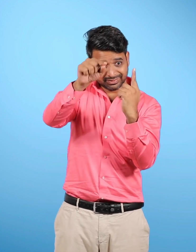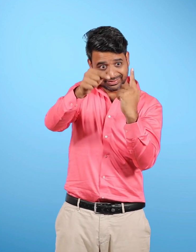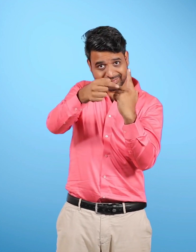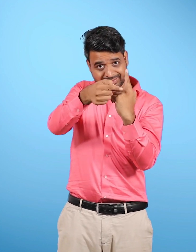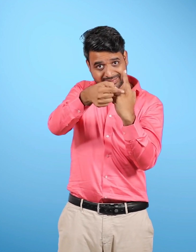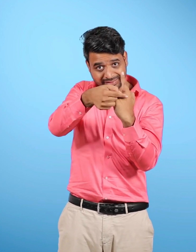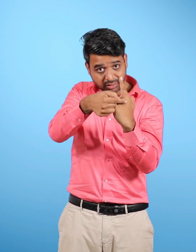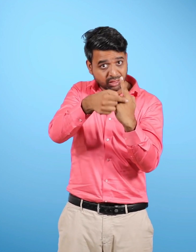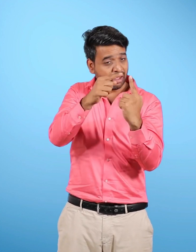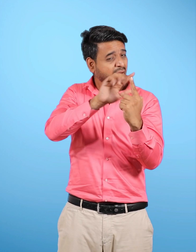bulb.